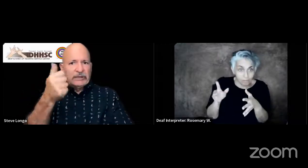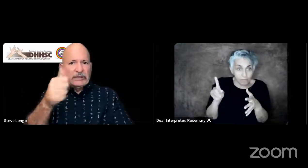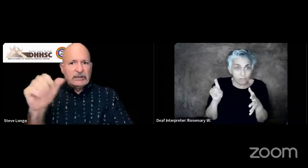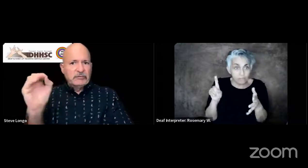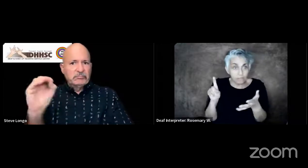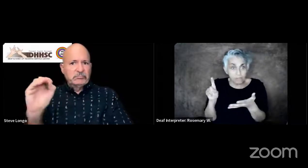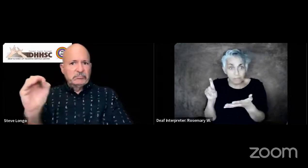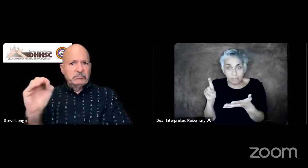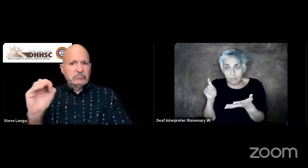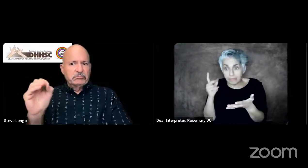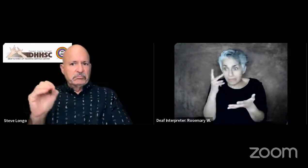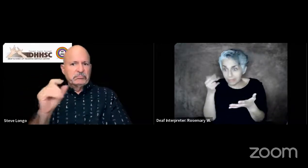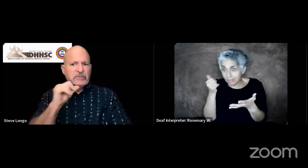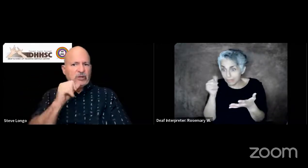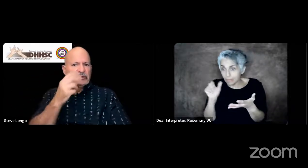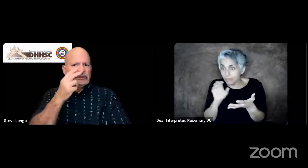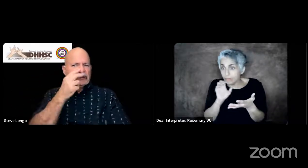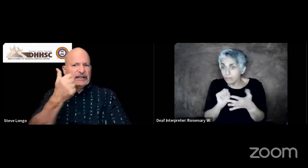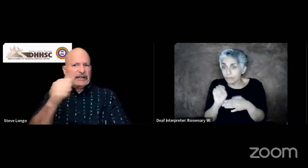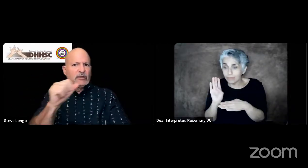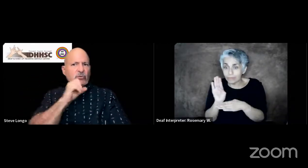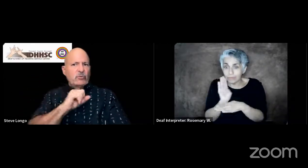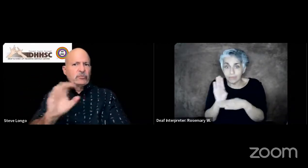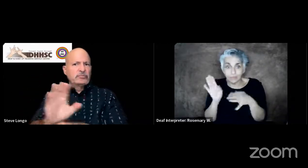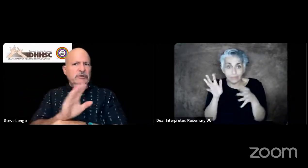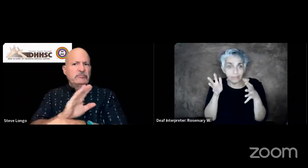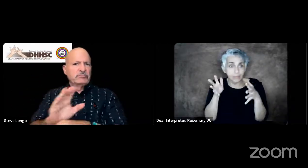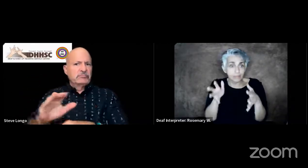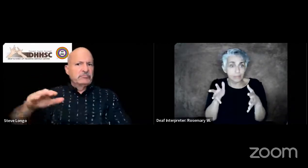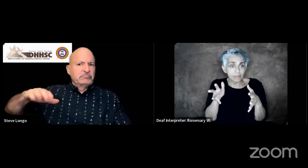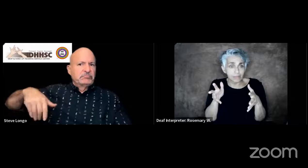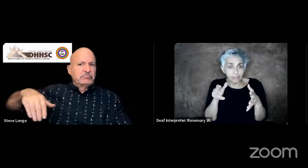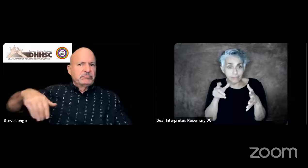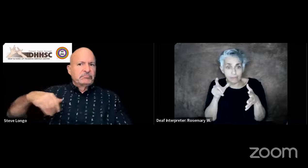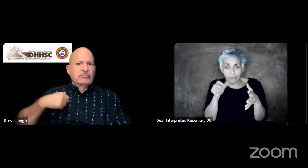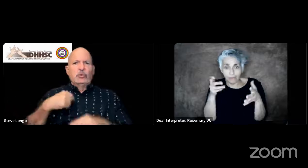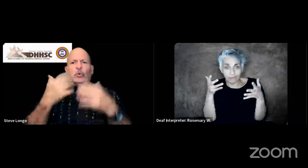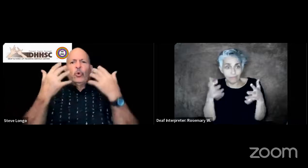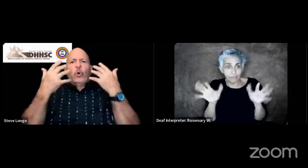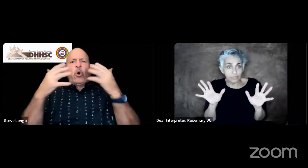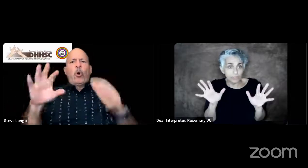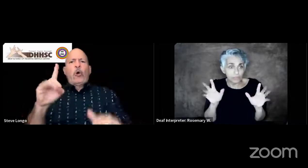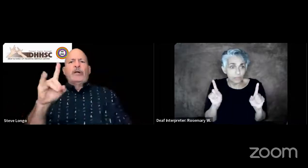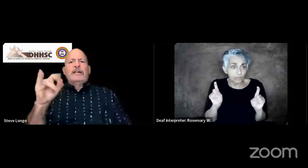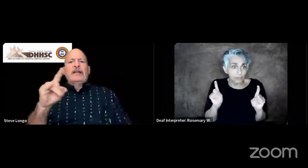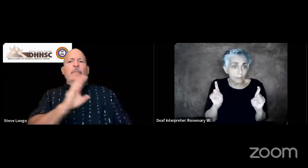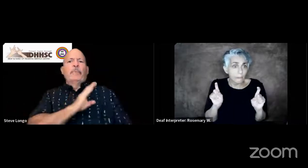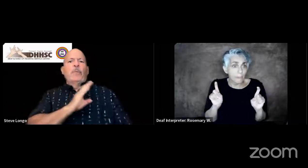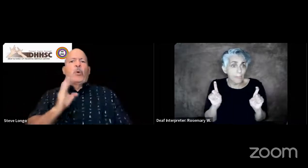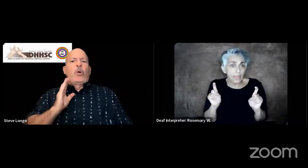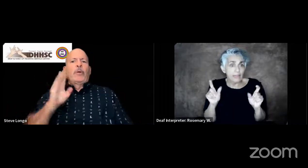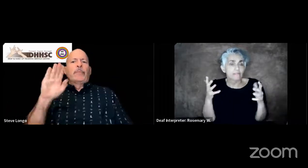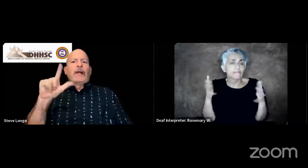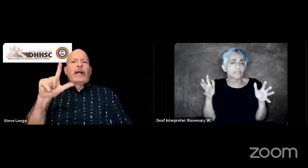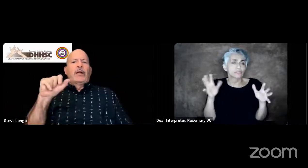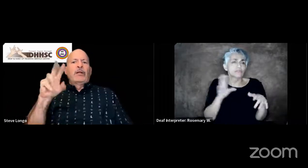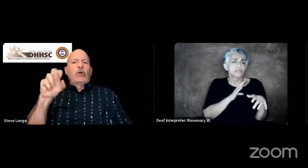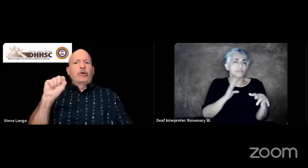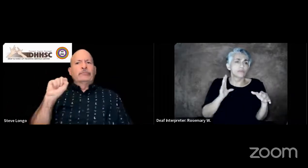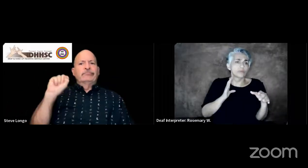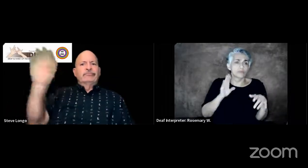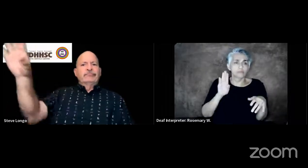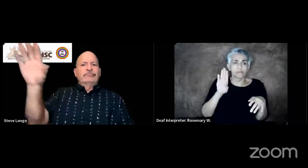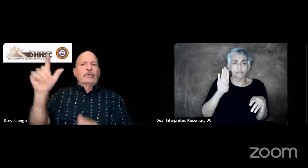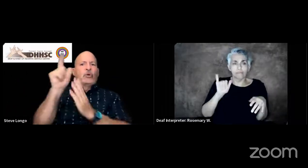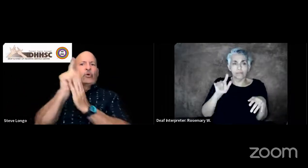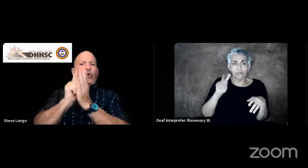sure that there was any old business that still did not need to be attended to. That doesn't appear to be the case.